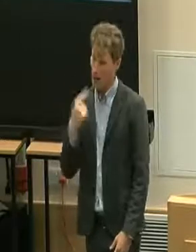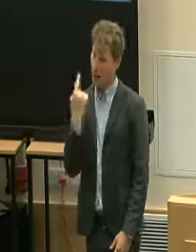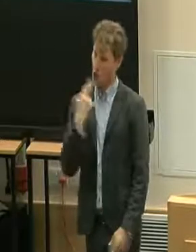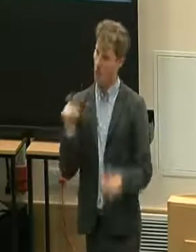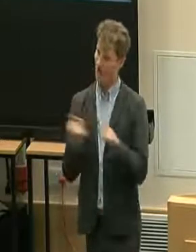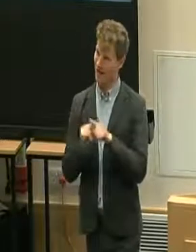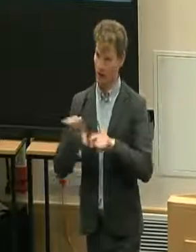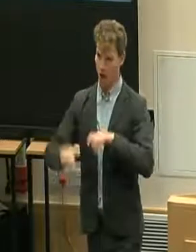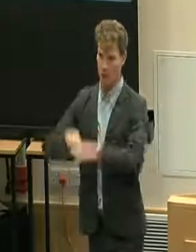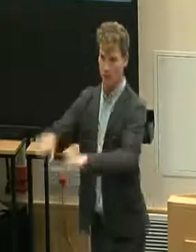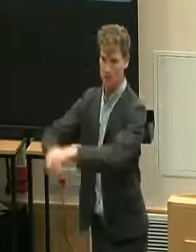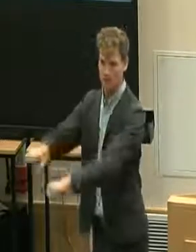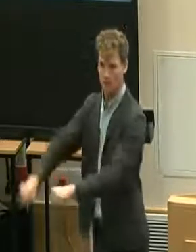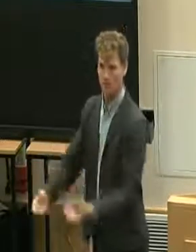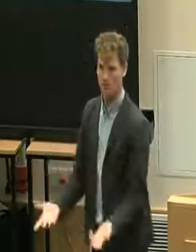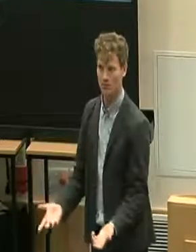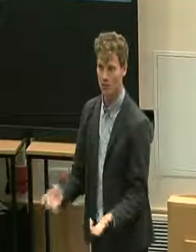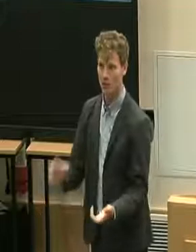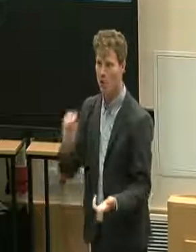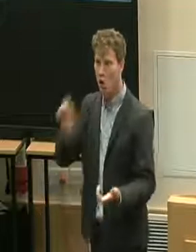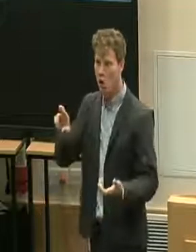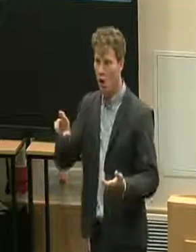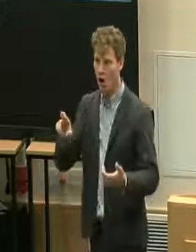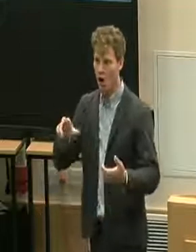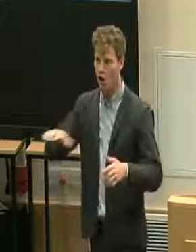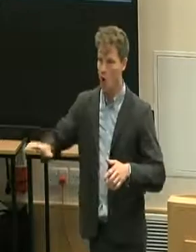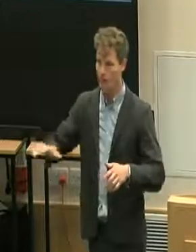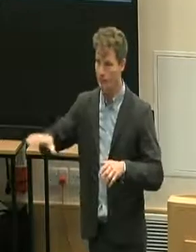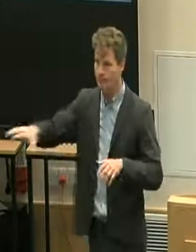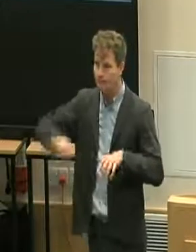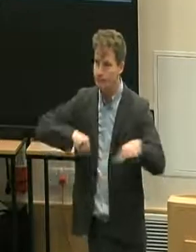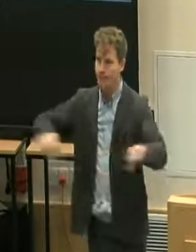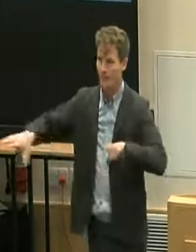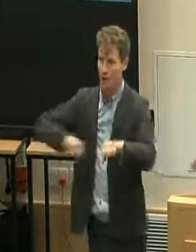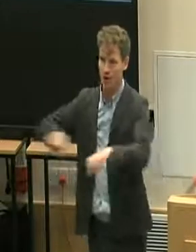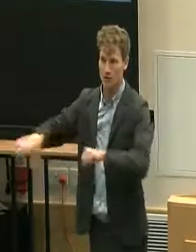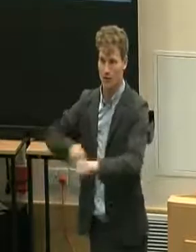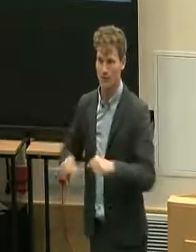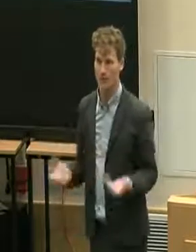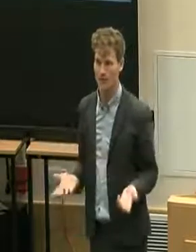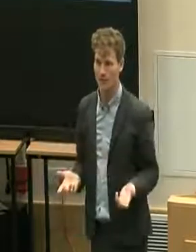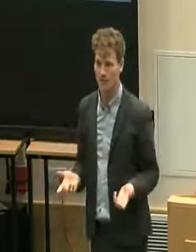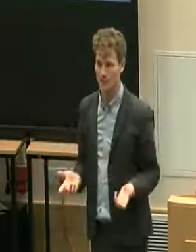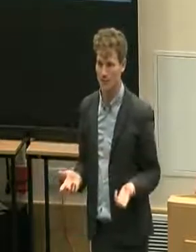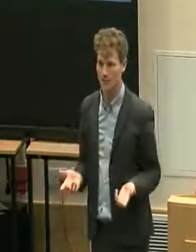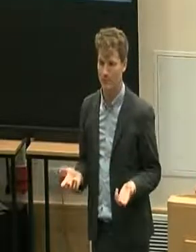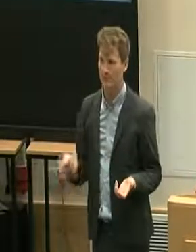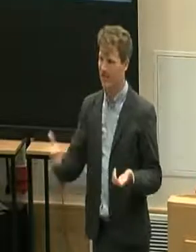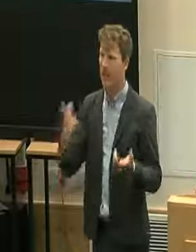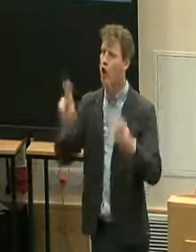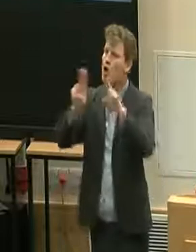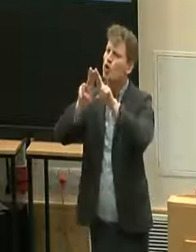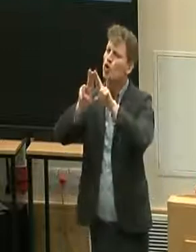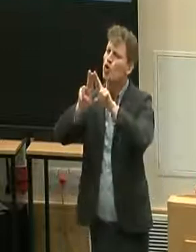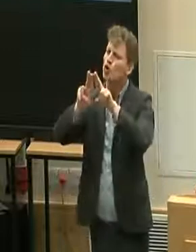you're thinking about it, or imperialism. And it has been argued, Universal human rights, well, that's a Western idea.